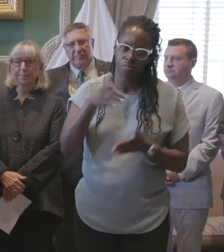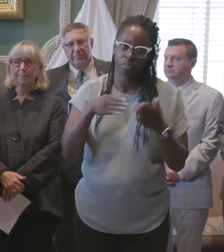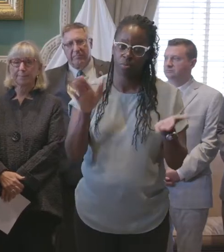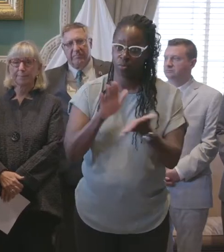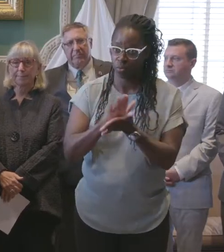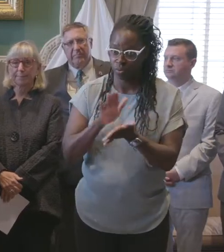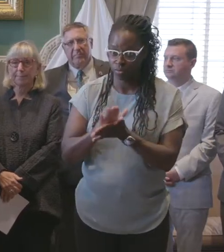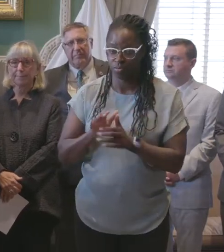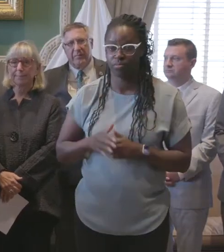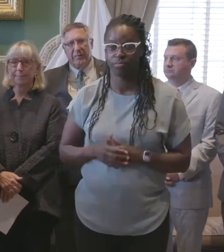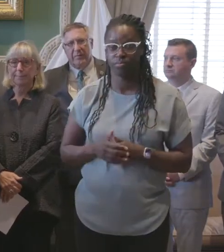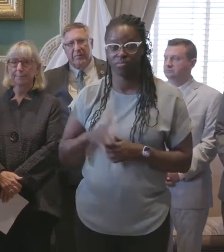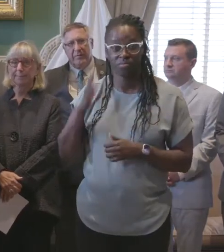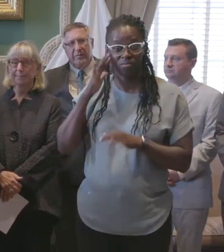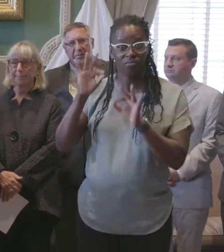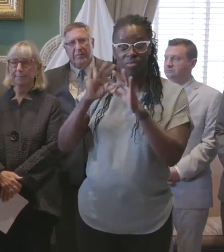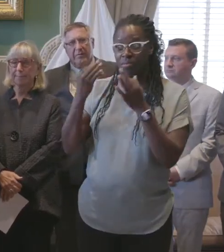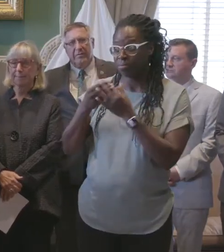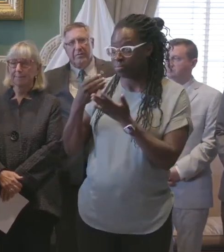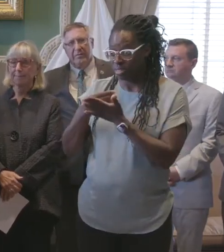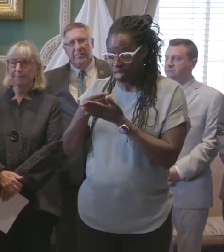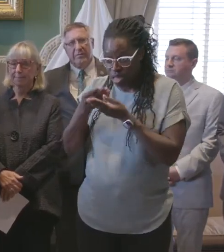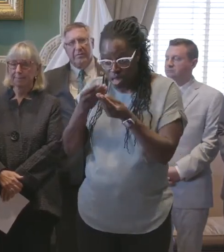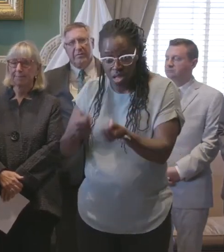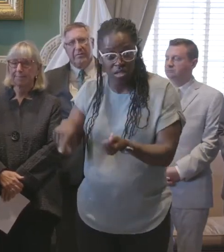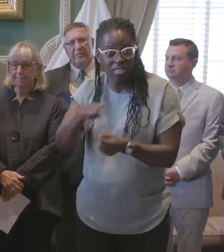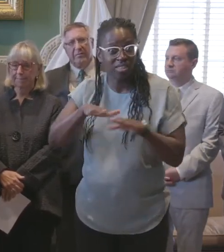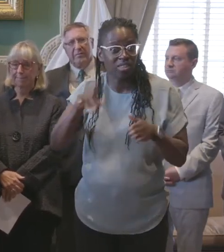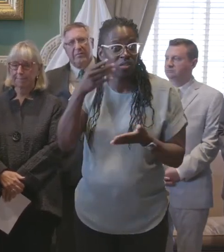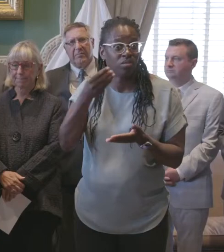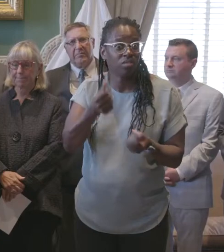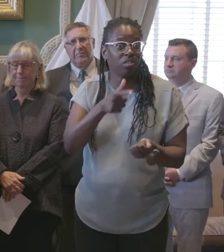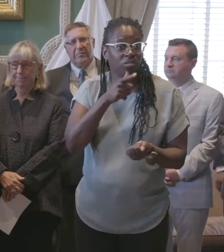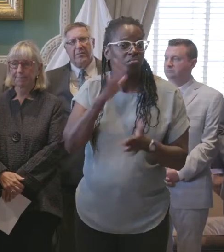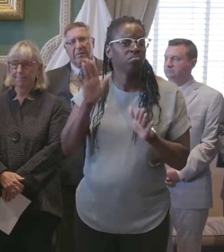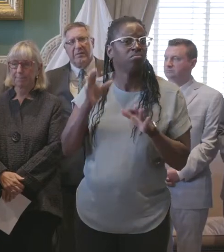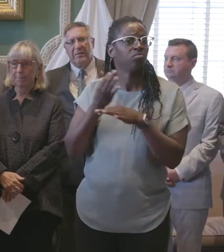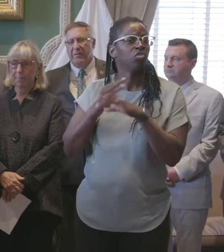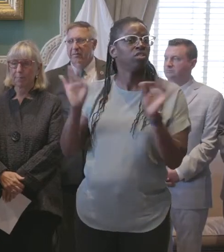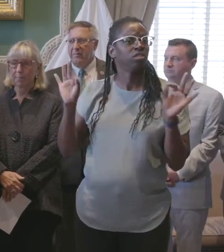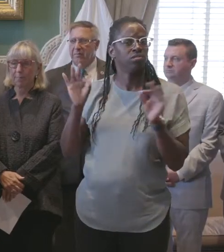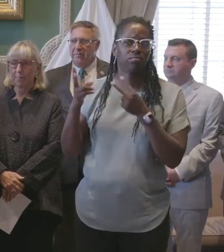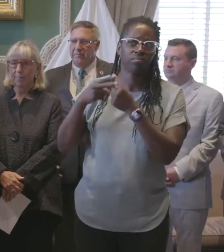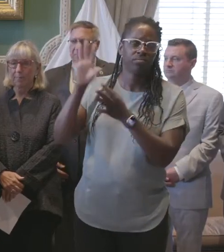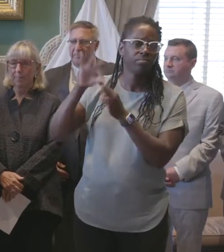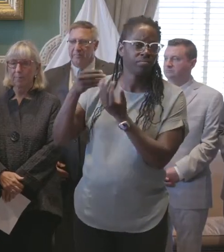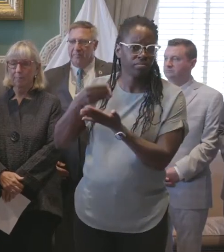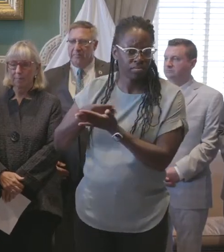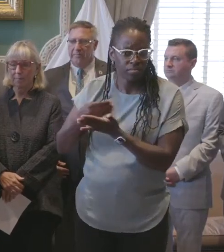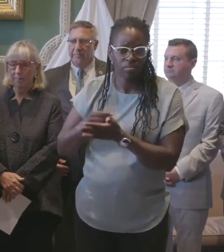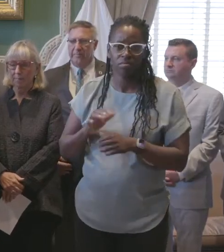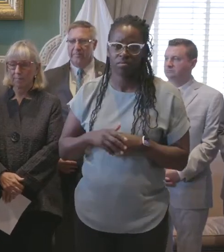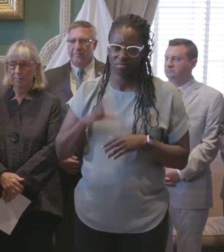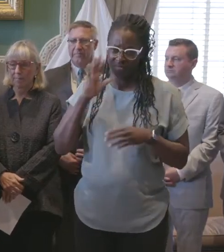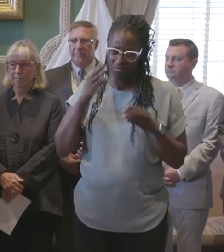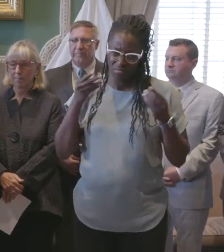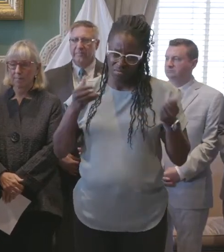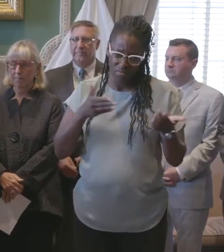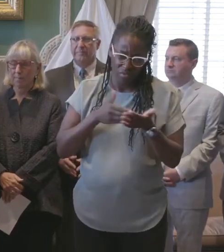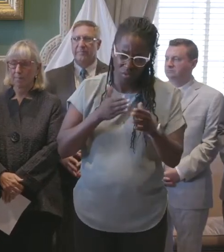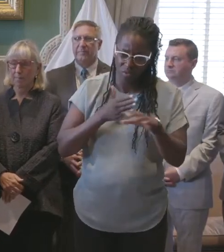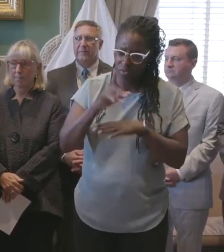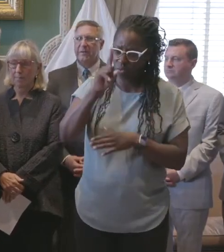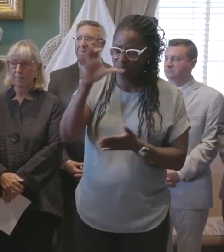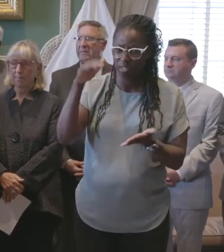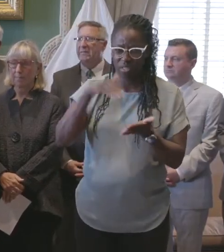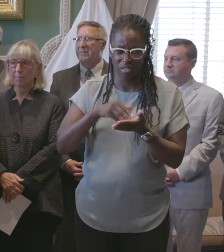money and feeds hundreds of thousands of children. We're also fully phasing in the tax